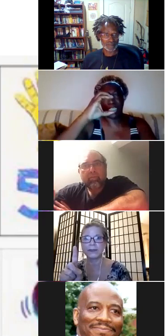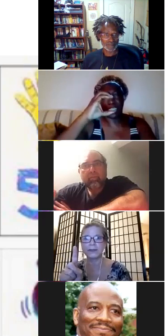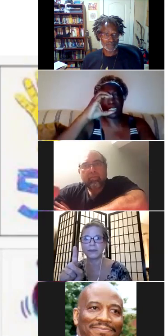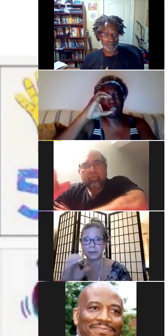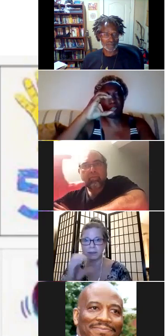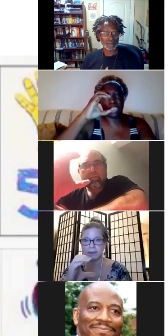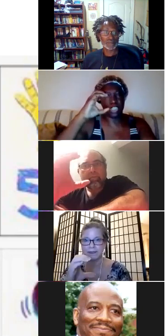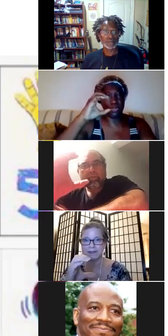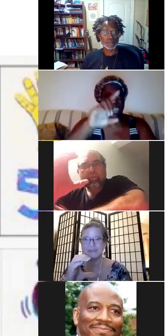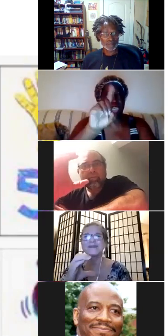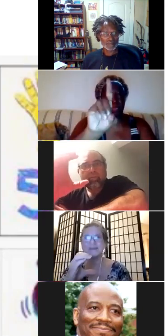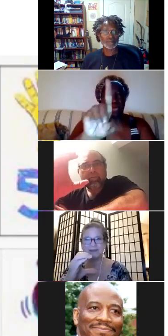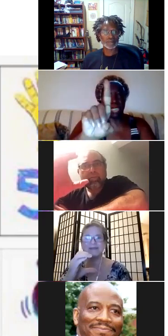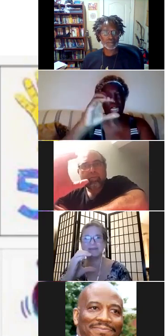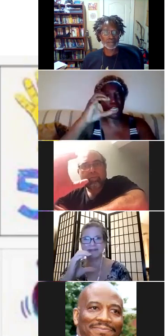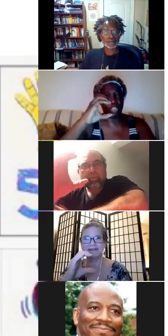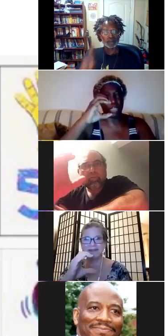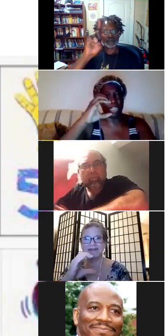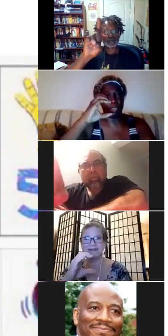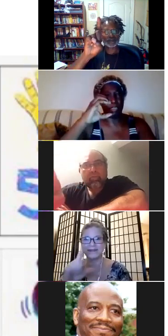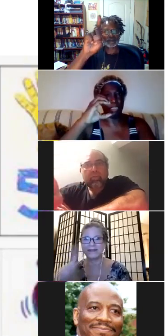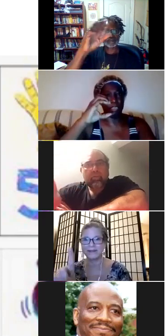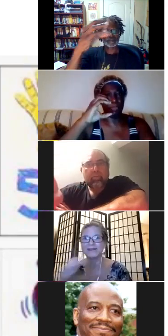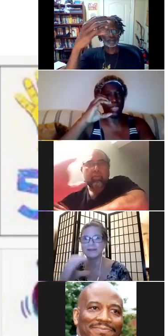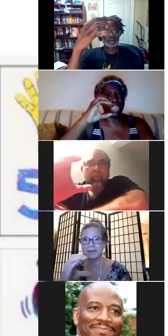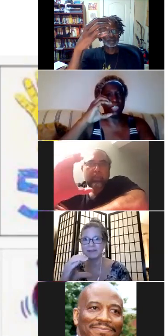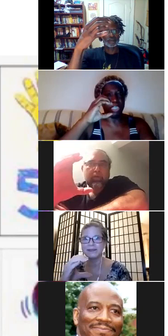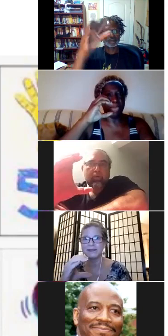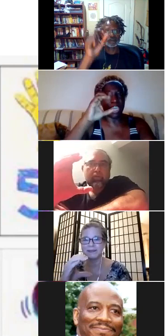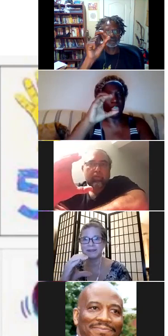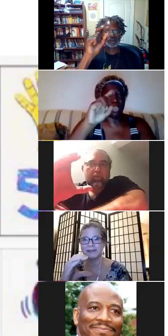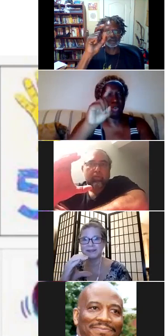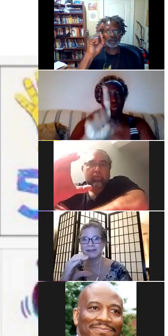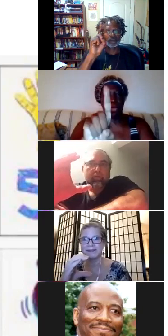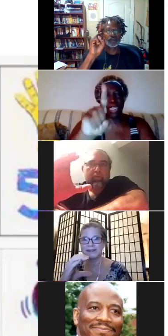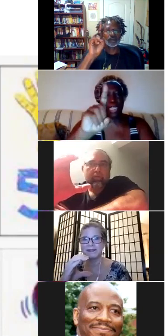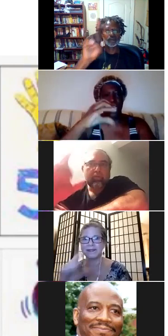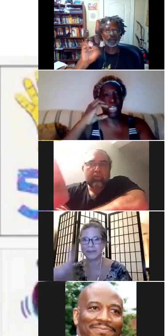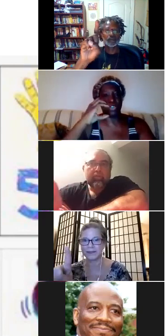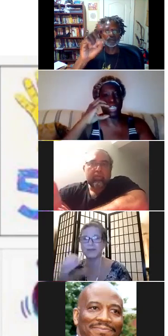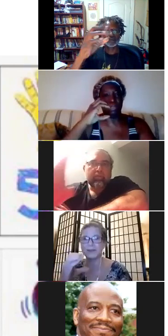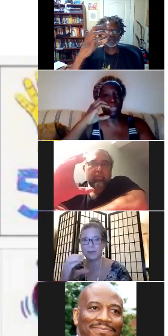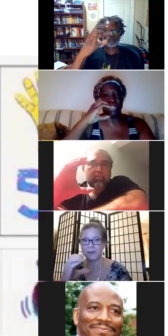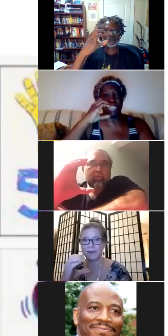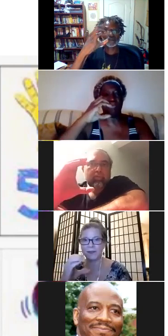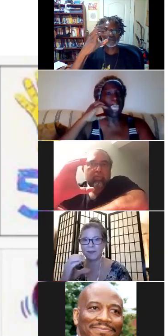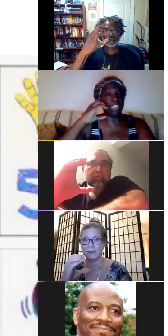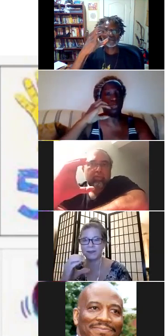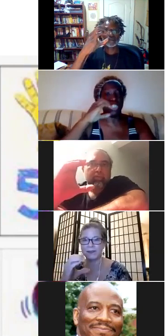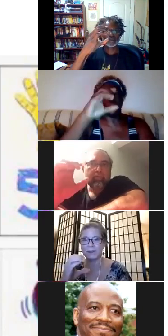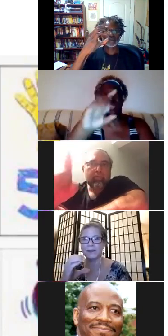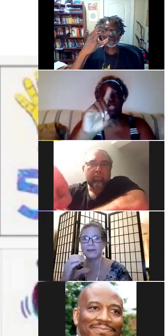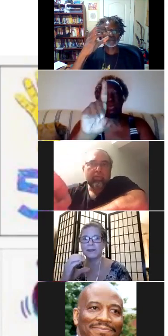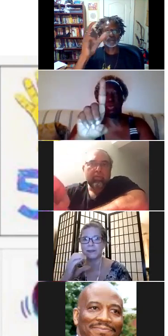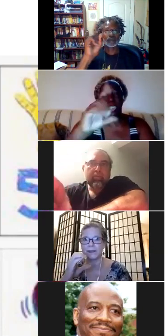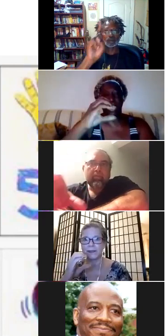C, like for century, like 100. You bring your C back. 100. You bring your C back